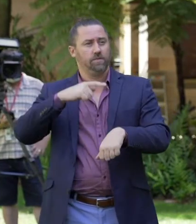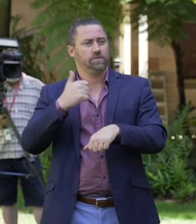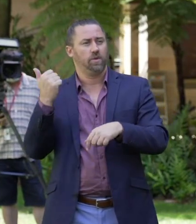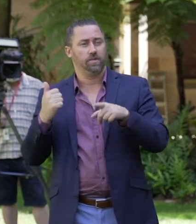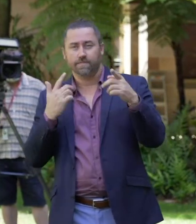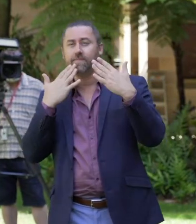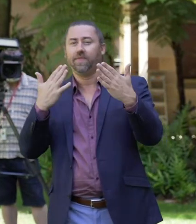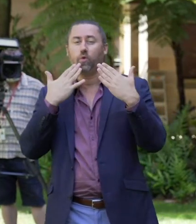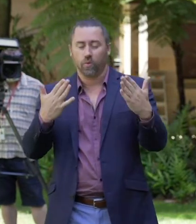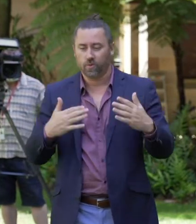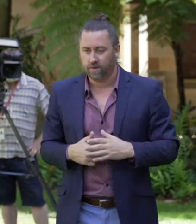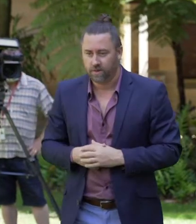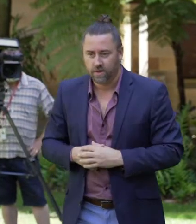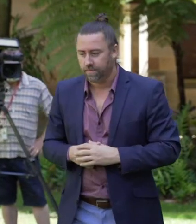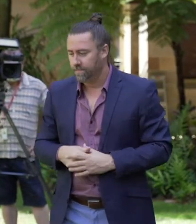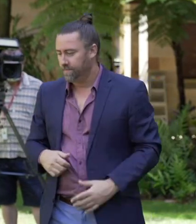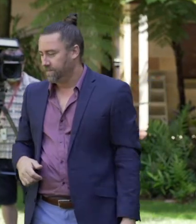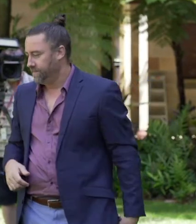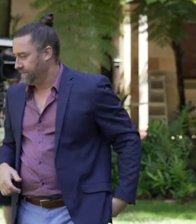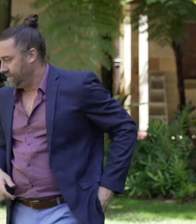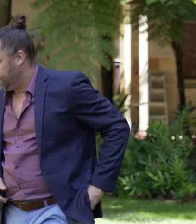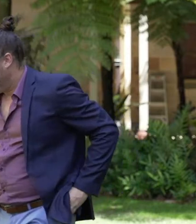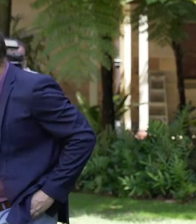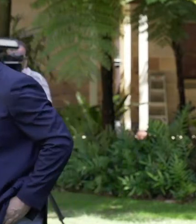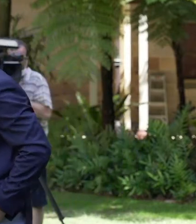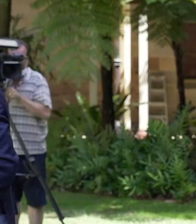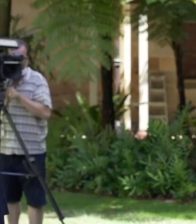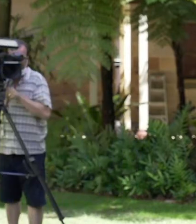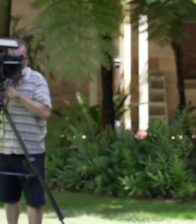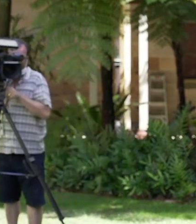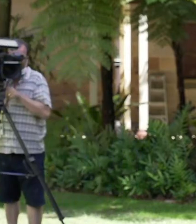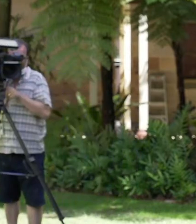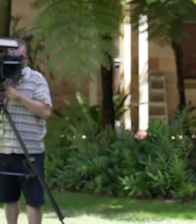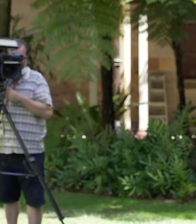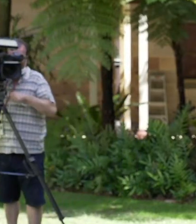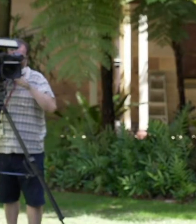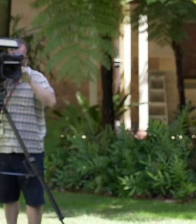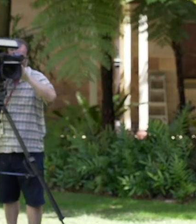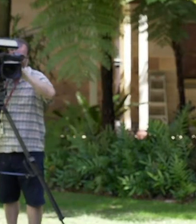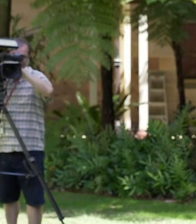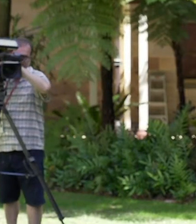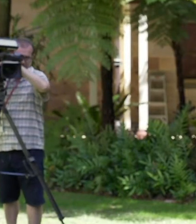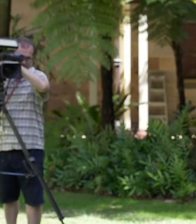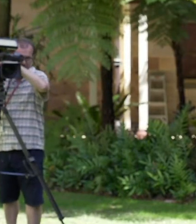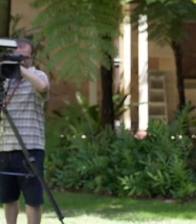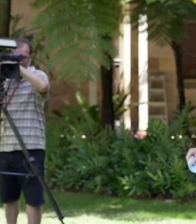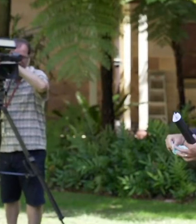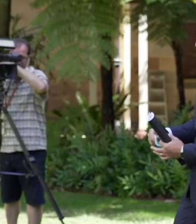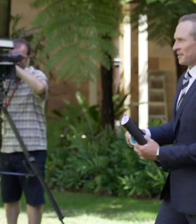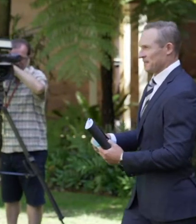go. Thank you. What were there to report after? Thank you. Premier, could I ask you about confidentiality?